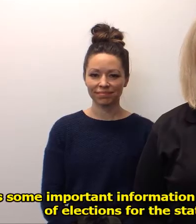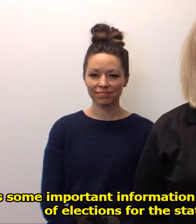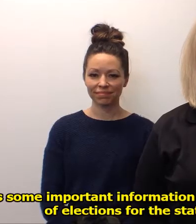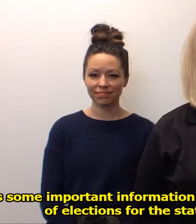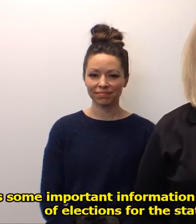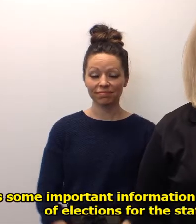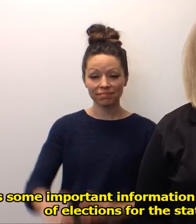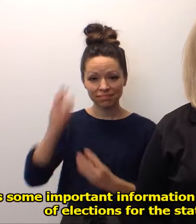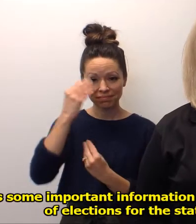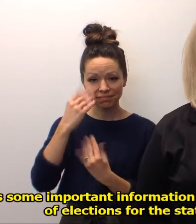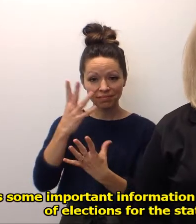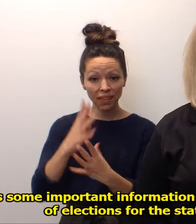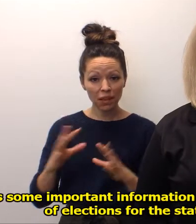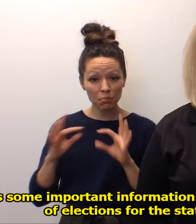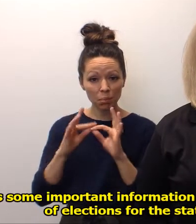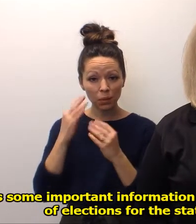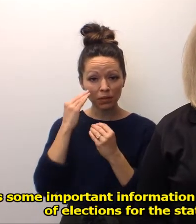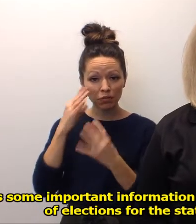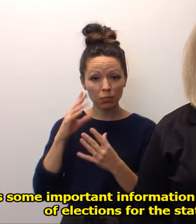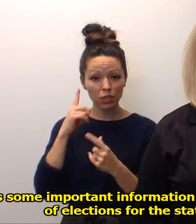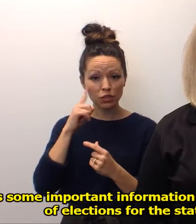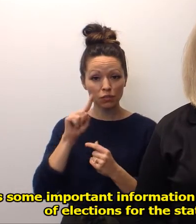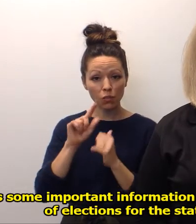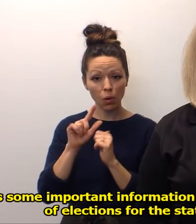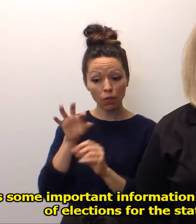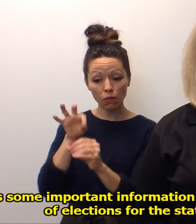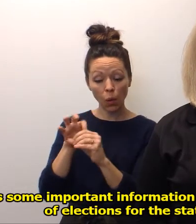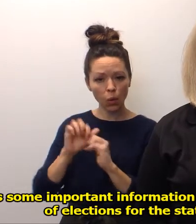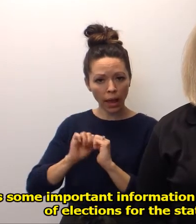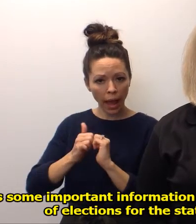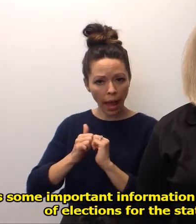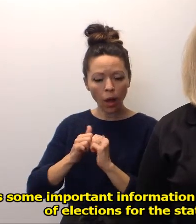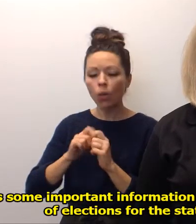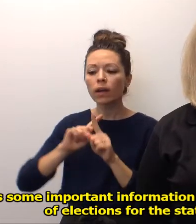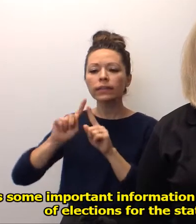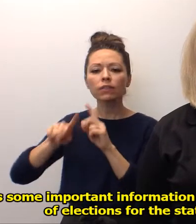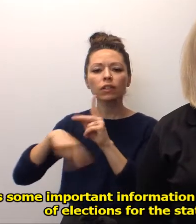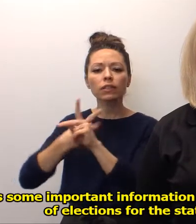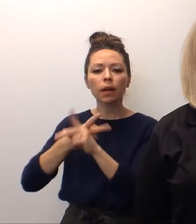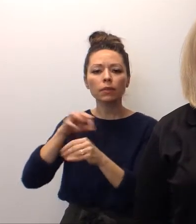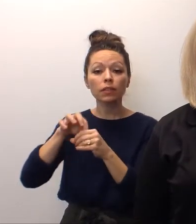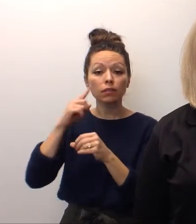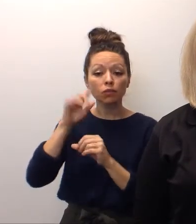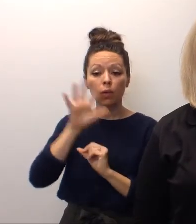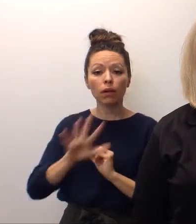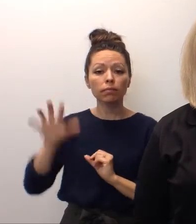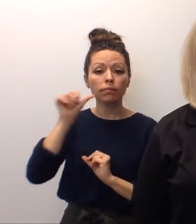Here's some important information on how to vote and types of elections for the state of Arizona.